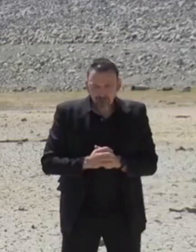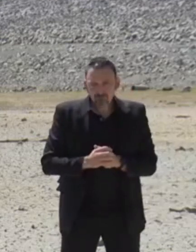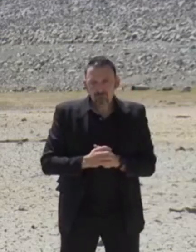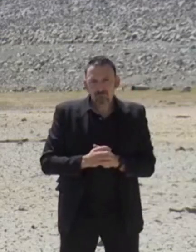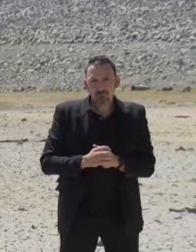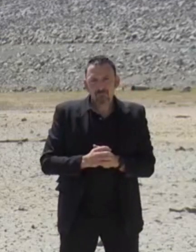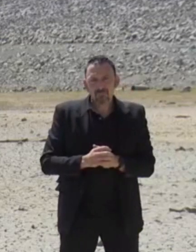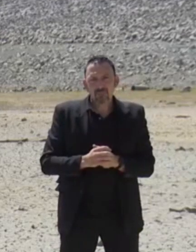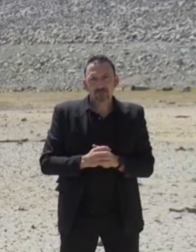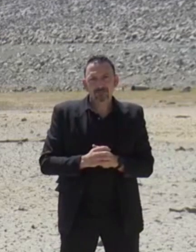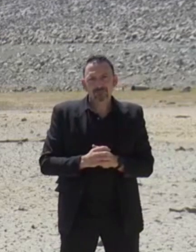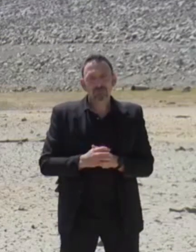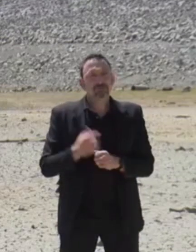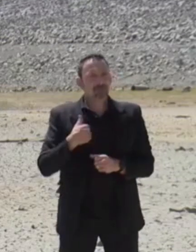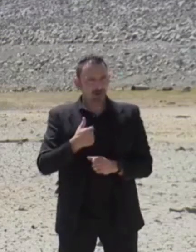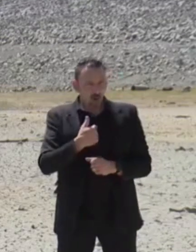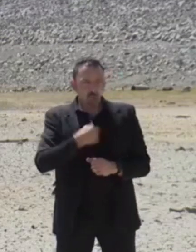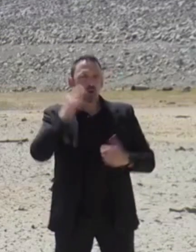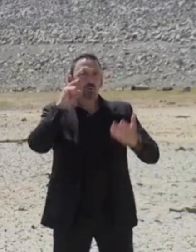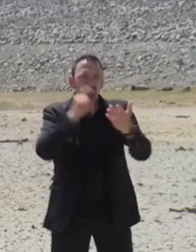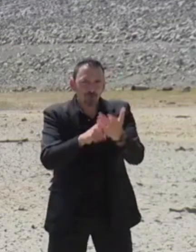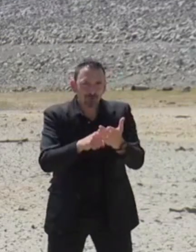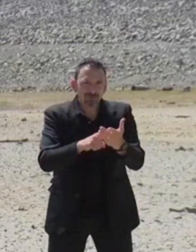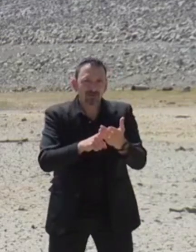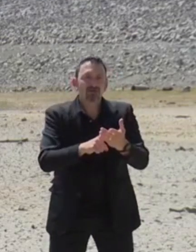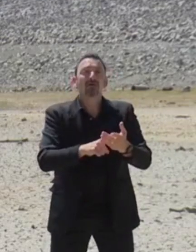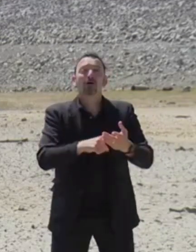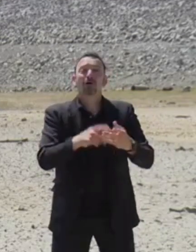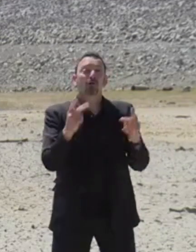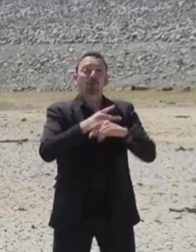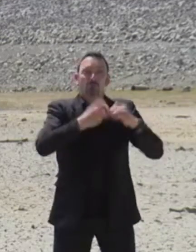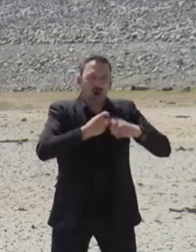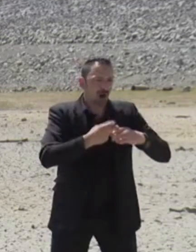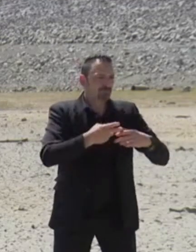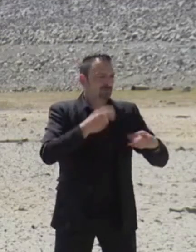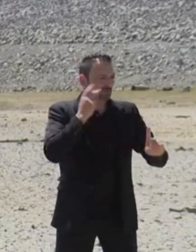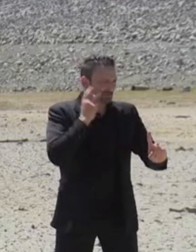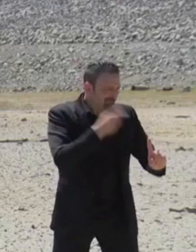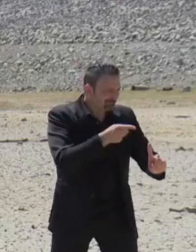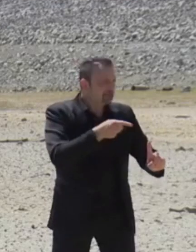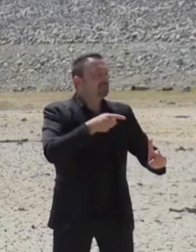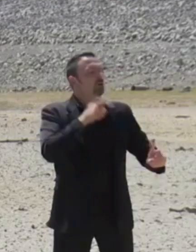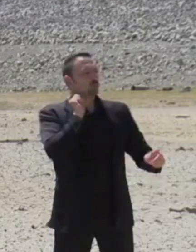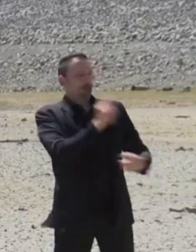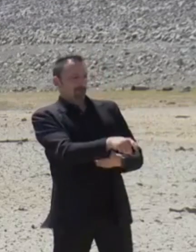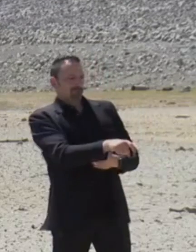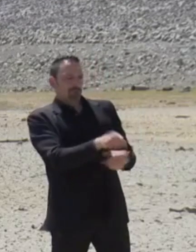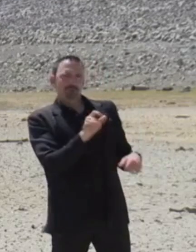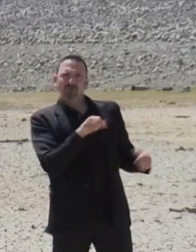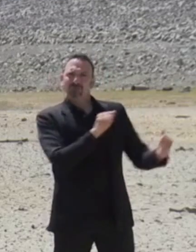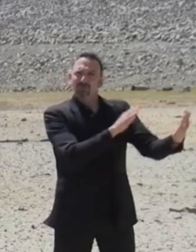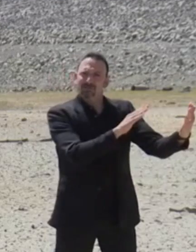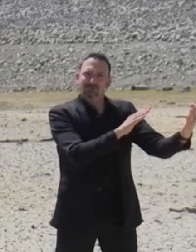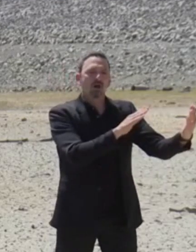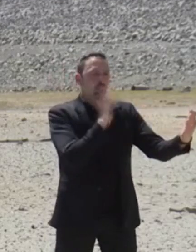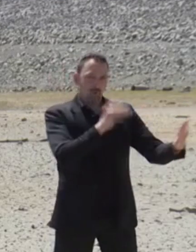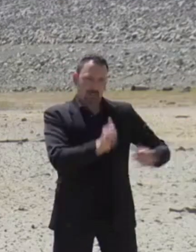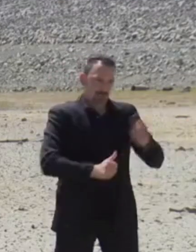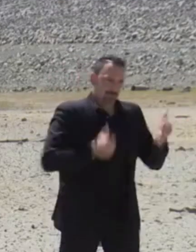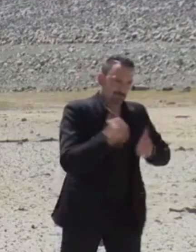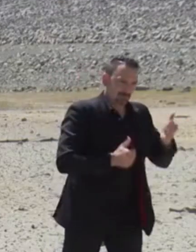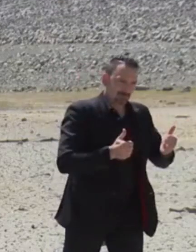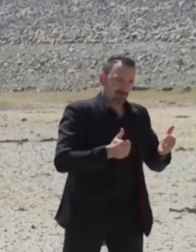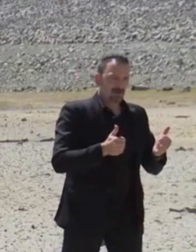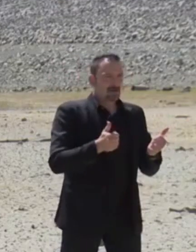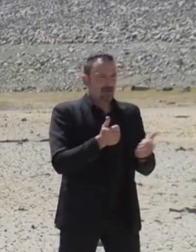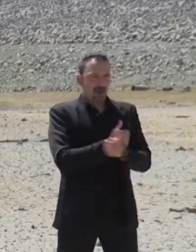We will accommodate needs as we determine, and we determine on the basis of